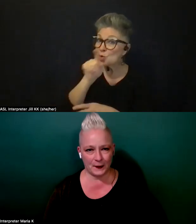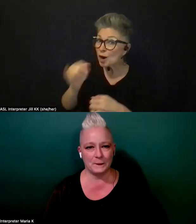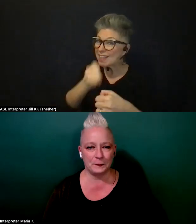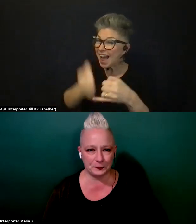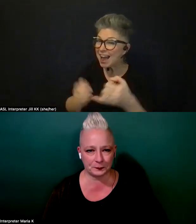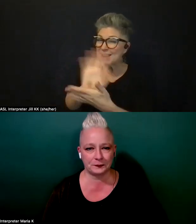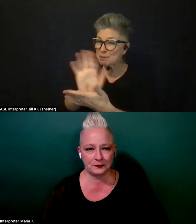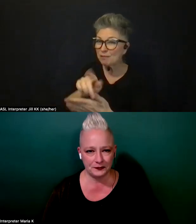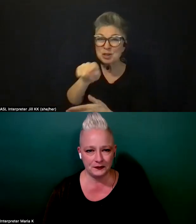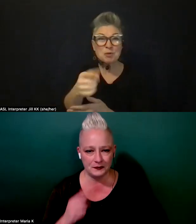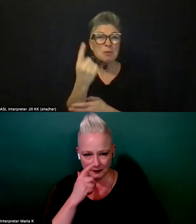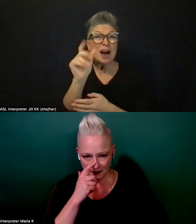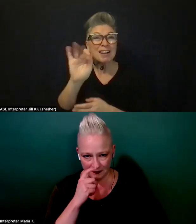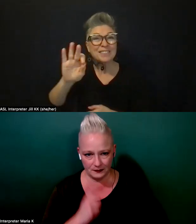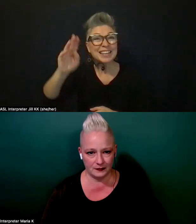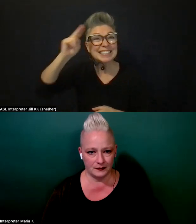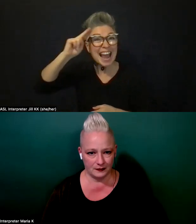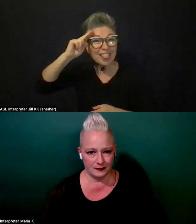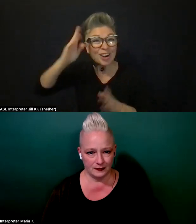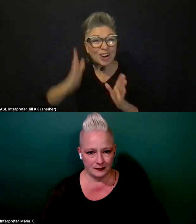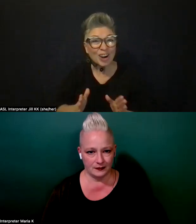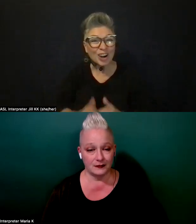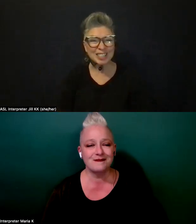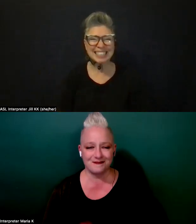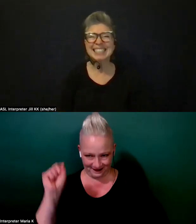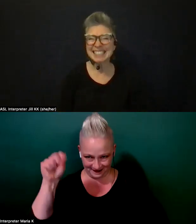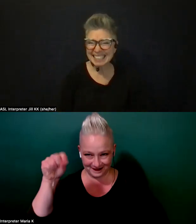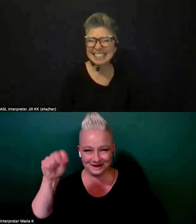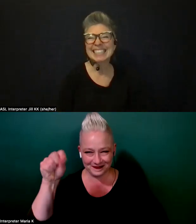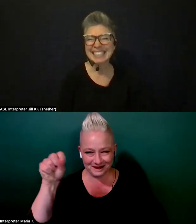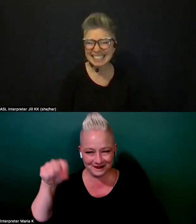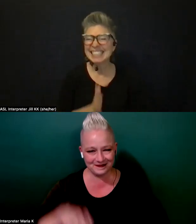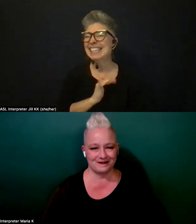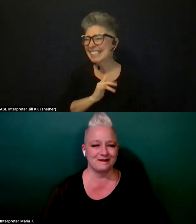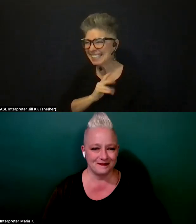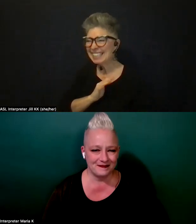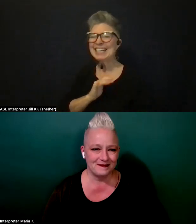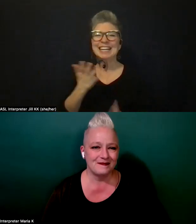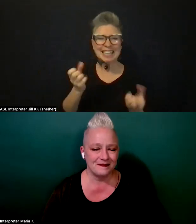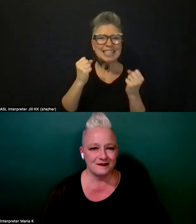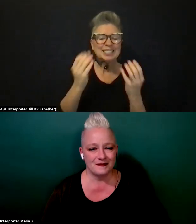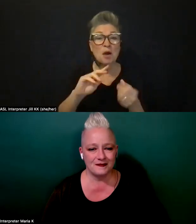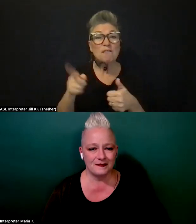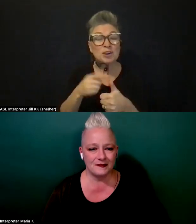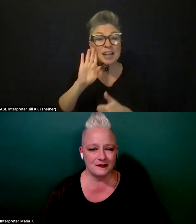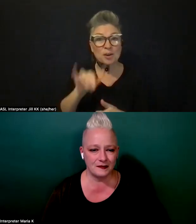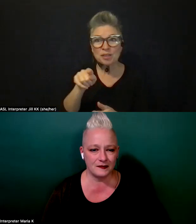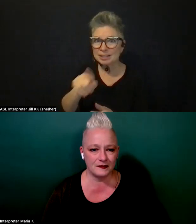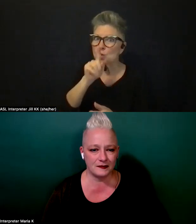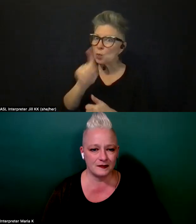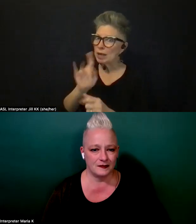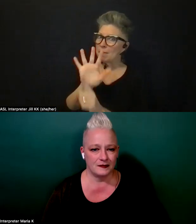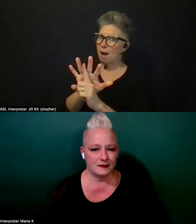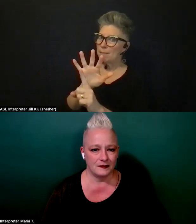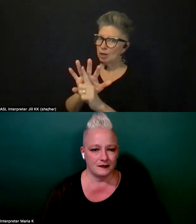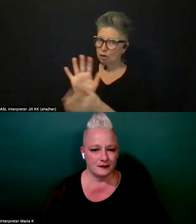were one of the sailors, I was, yeah. train station. So, but I know this is a really popular